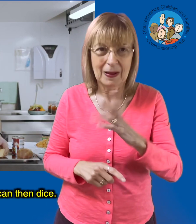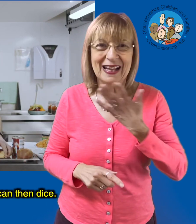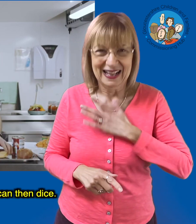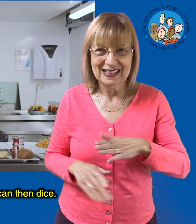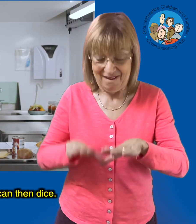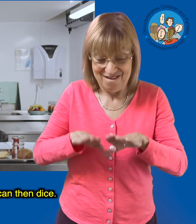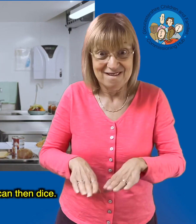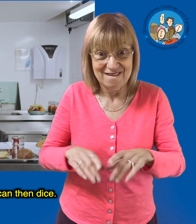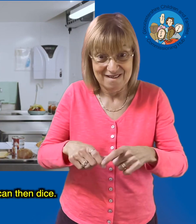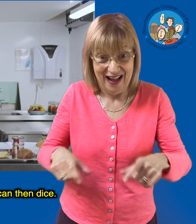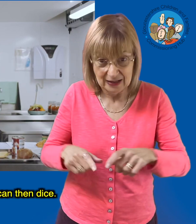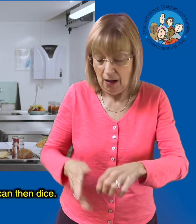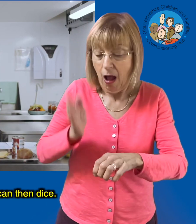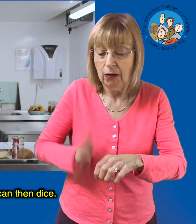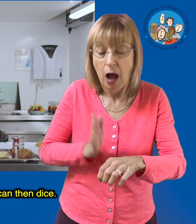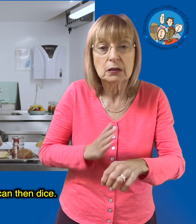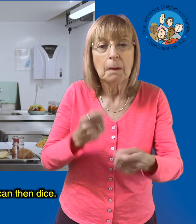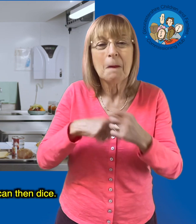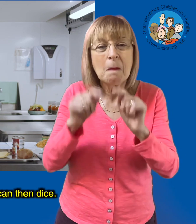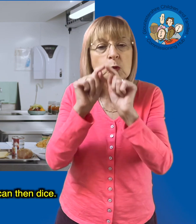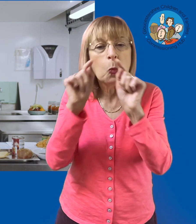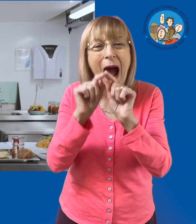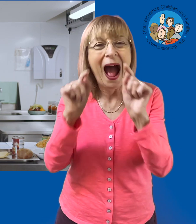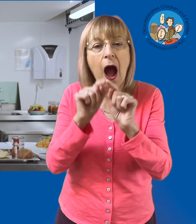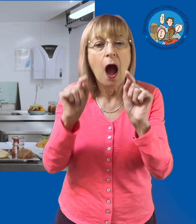we can then turn it into the dice.